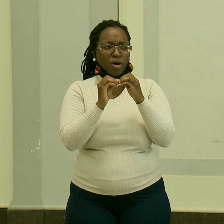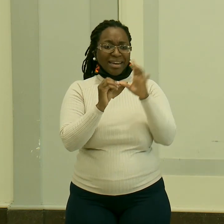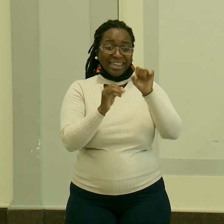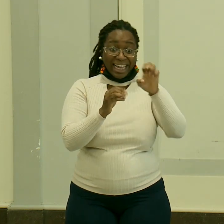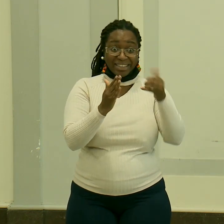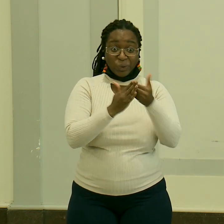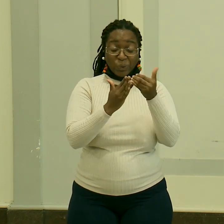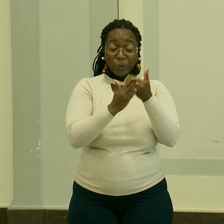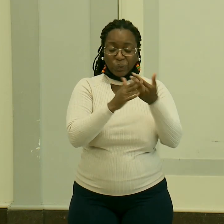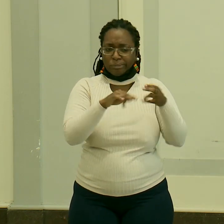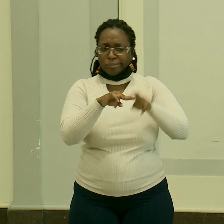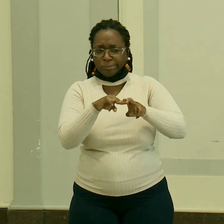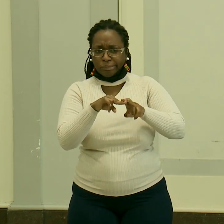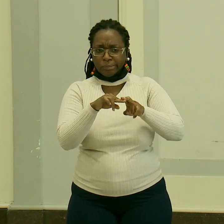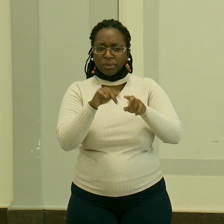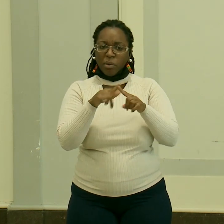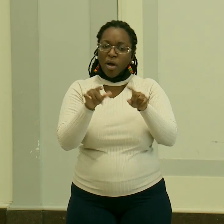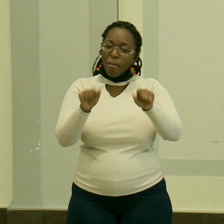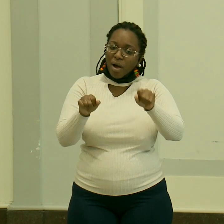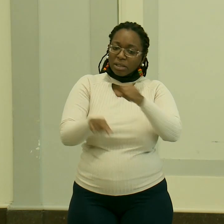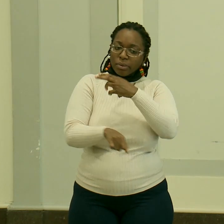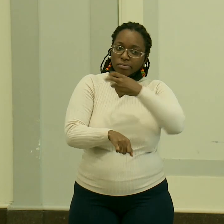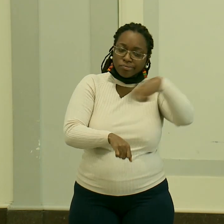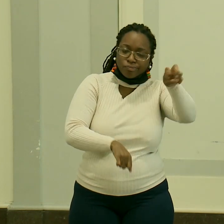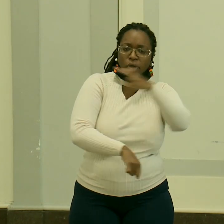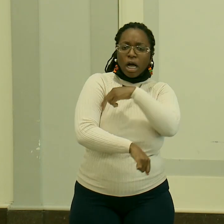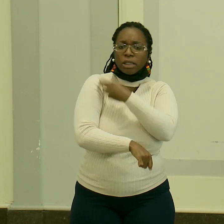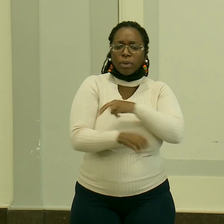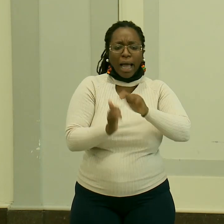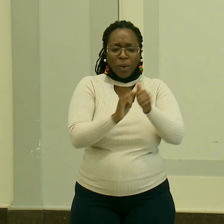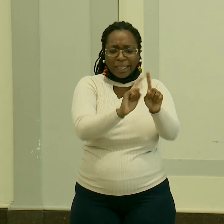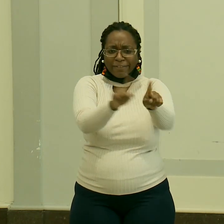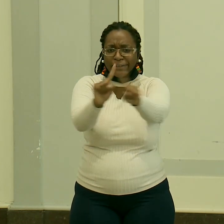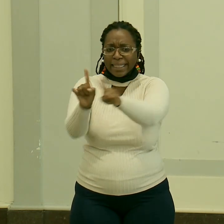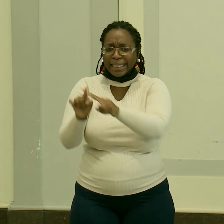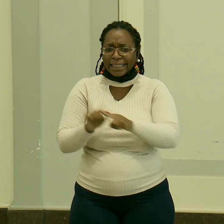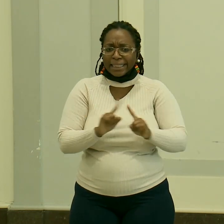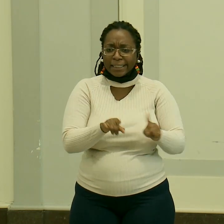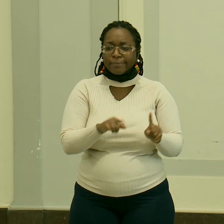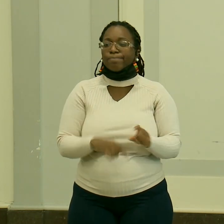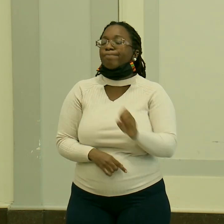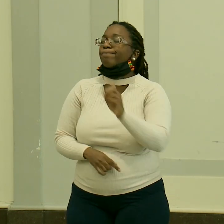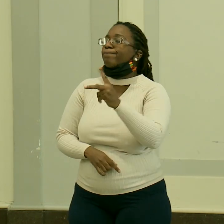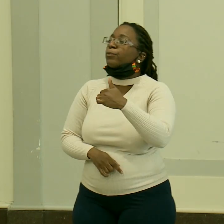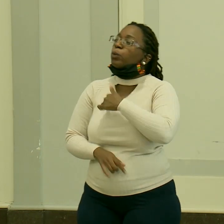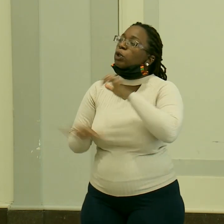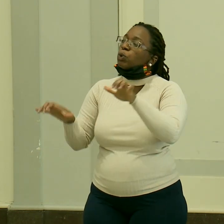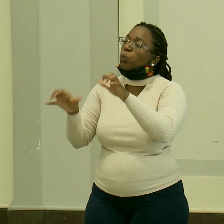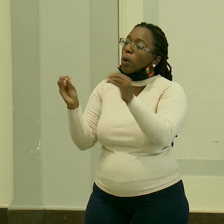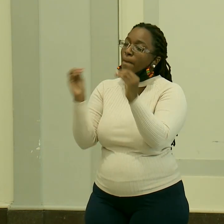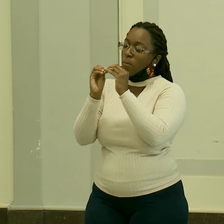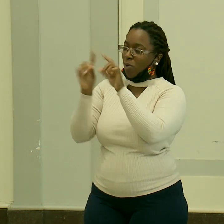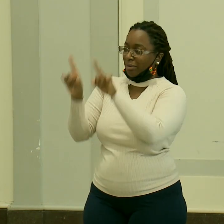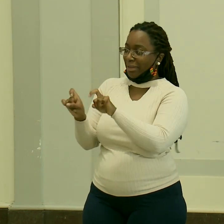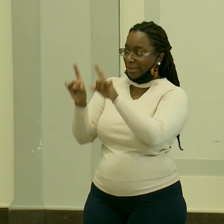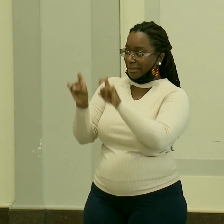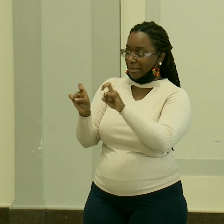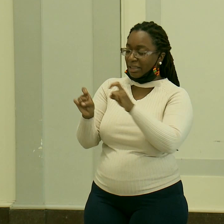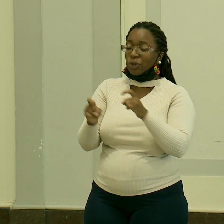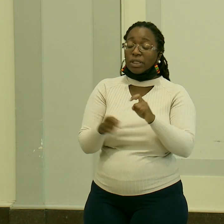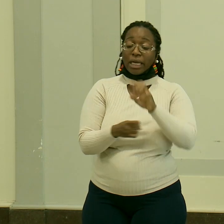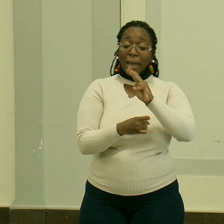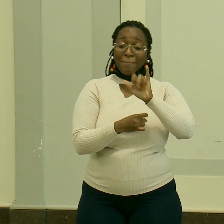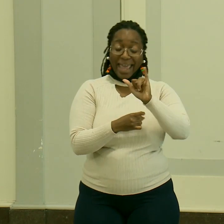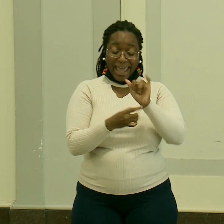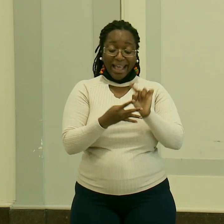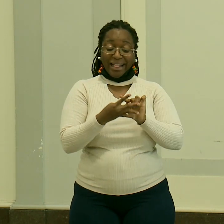new cases, and also hospitalization? Well, one thing is we are doing more testing. So when you look at the beginning of May compared to the beginning of June,